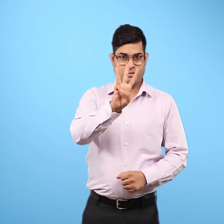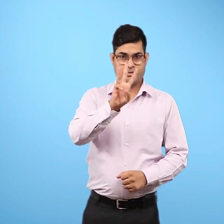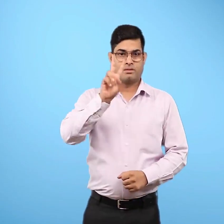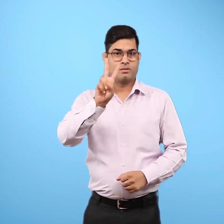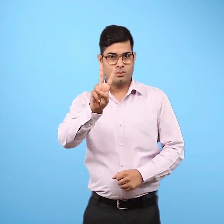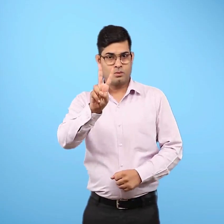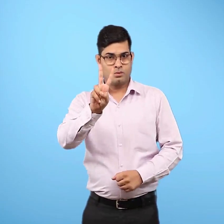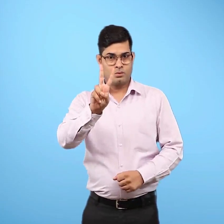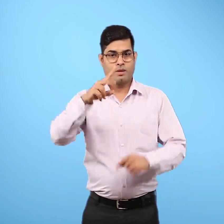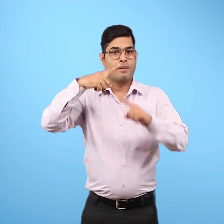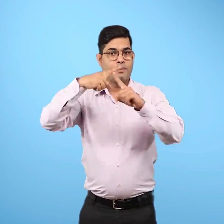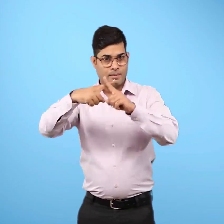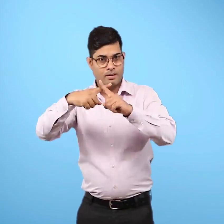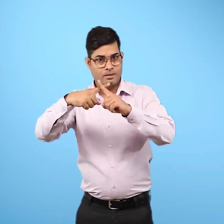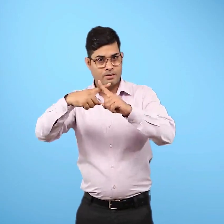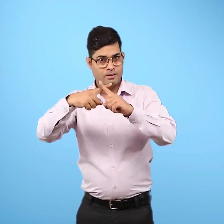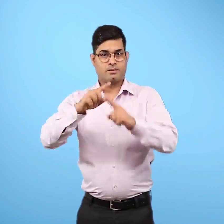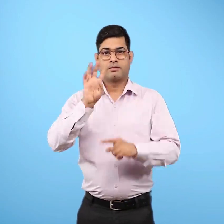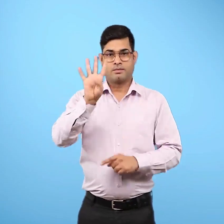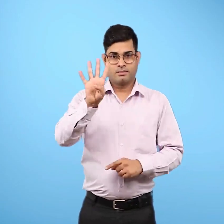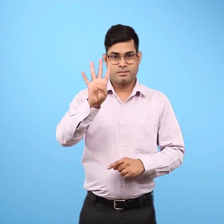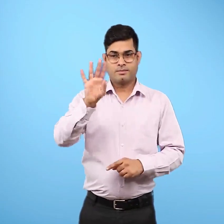32 by 46.